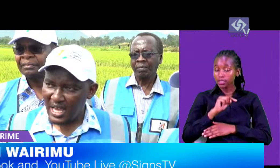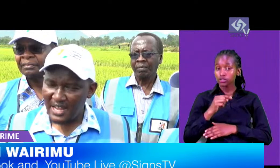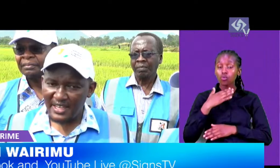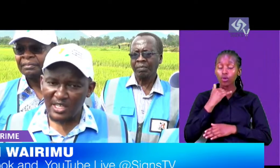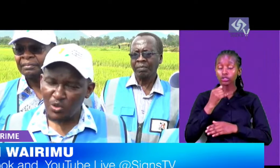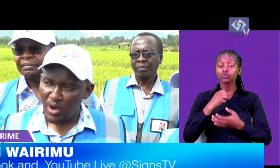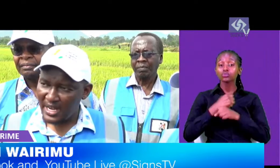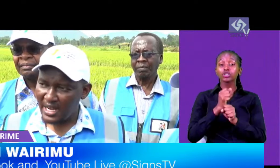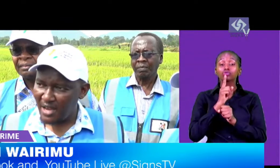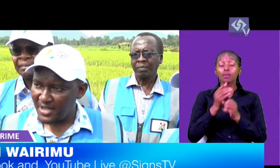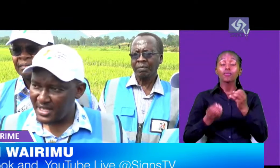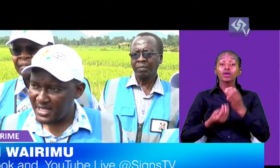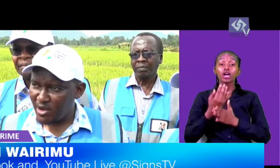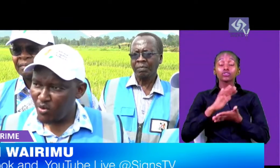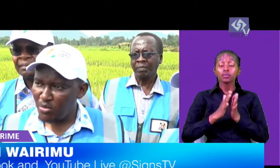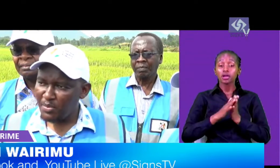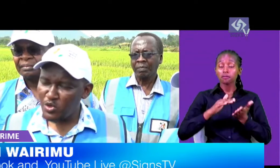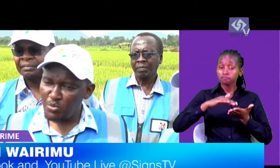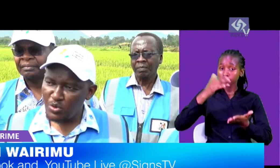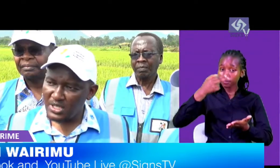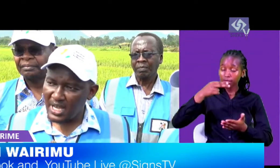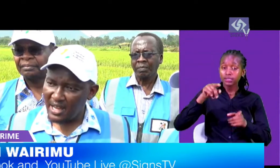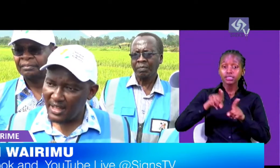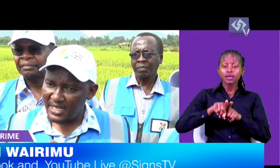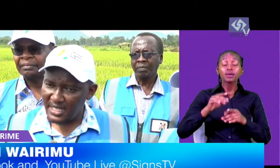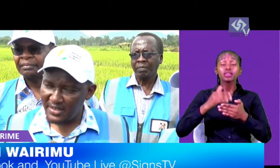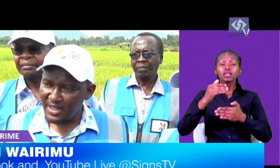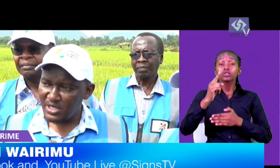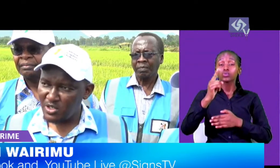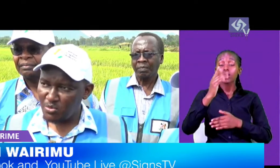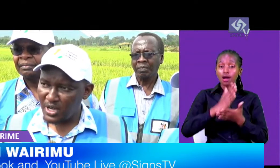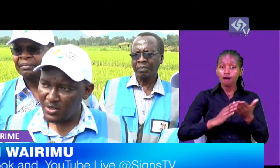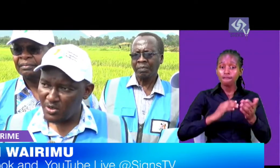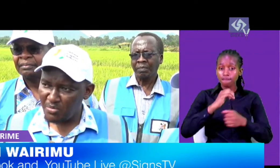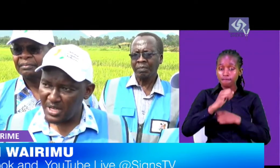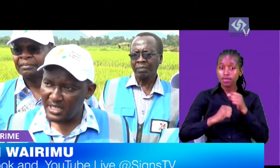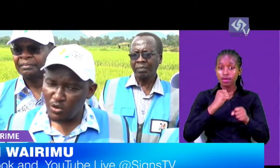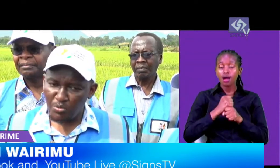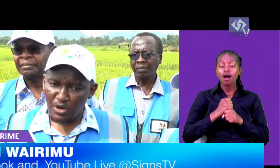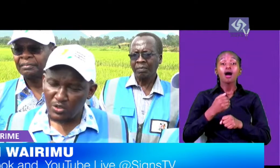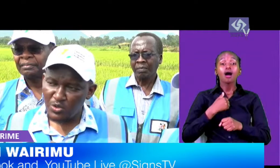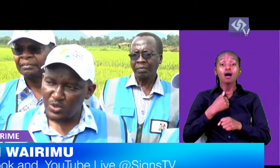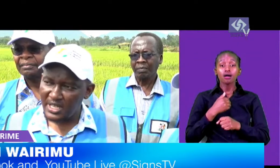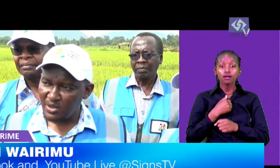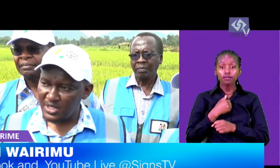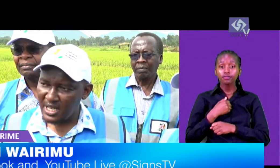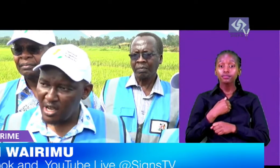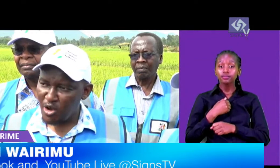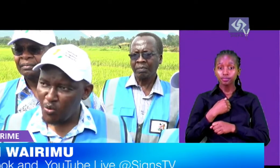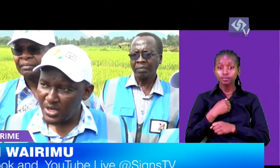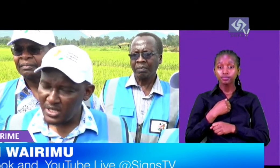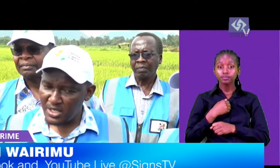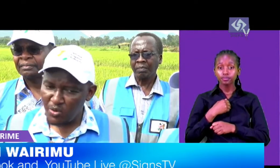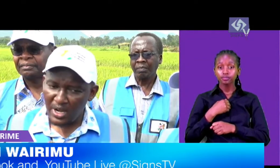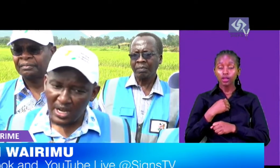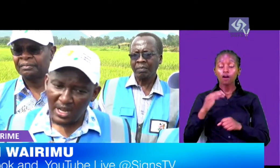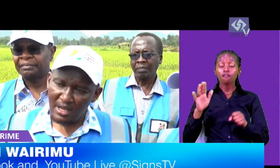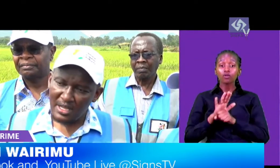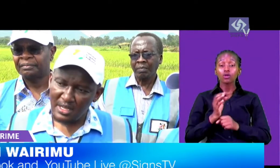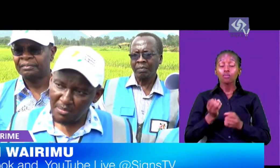the next 1.5 years we'll be able to put another 7,000 into production, bringing total production to 10,000, which will give